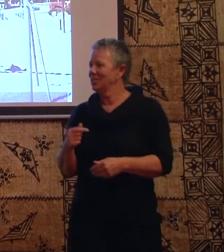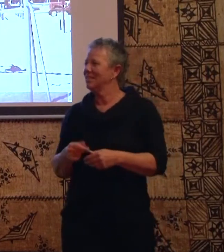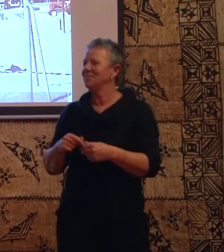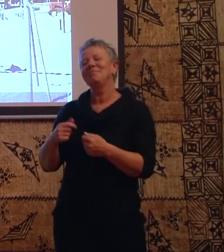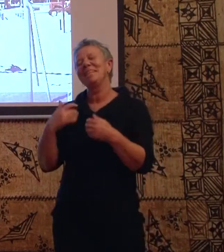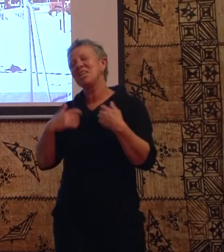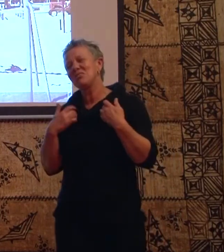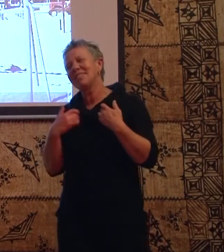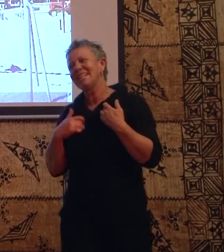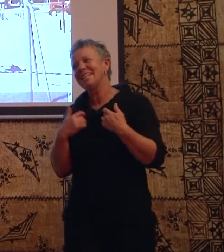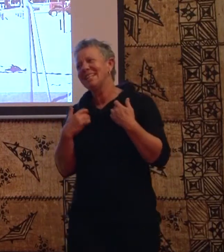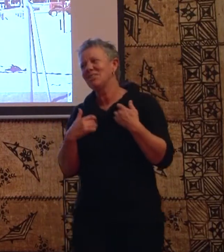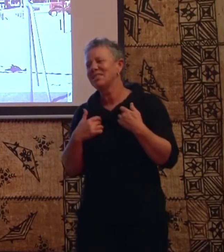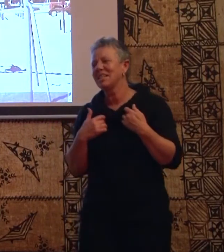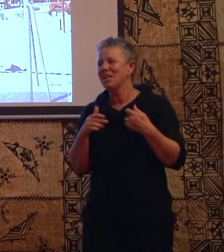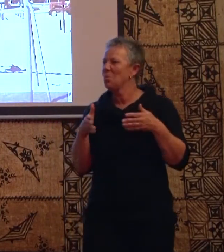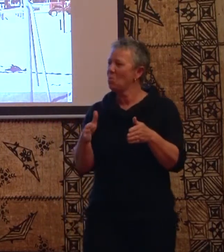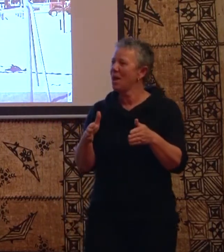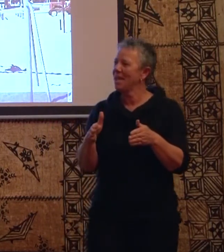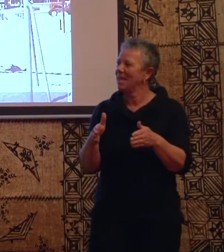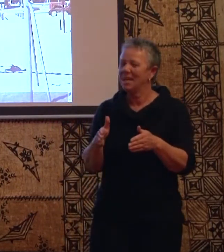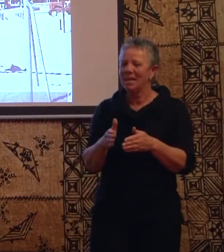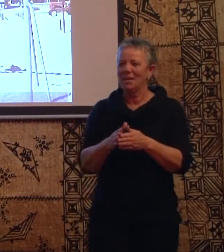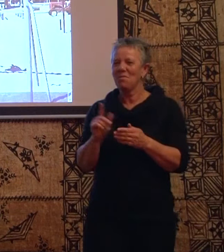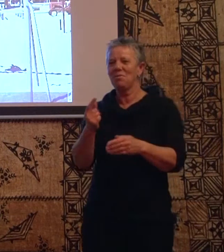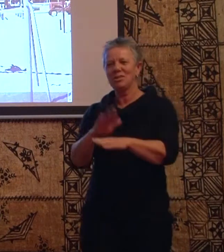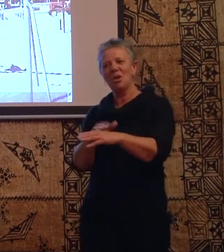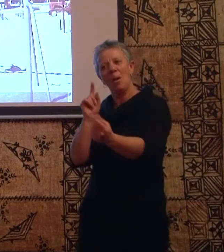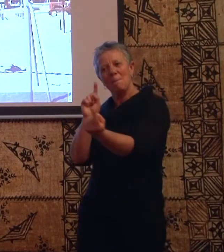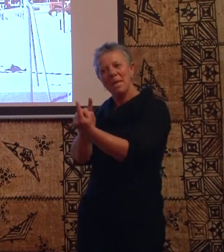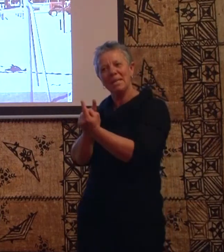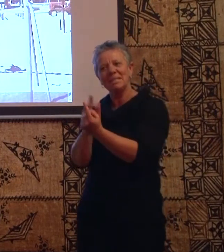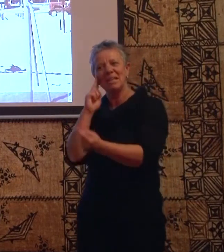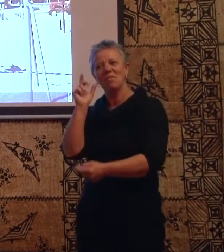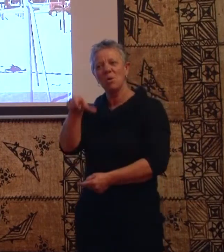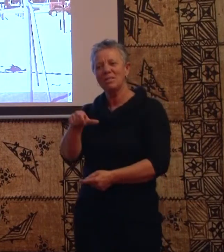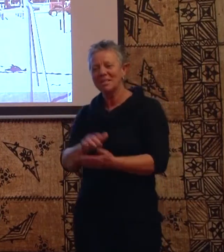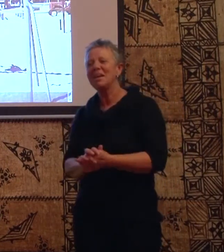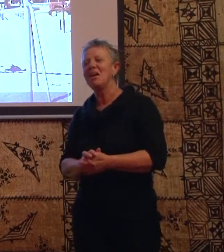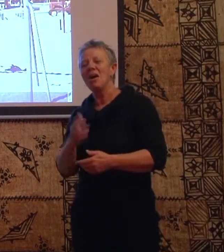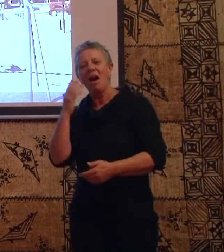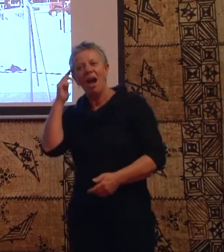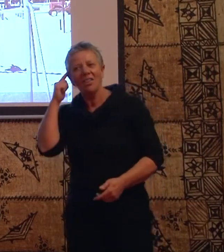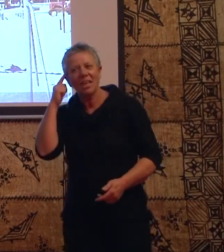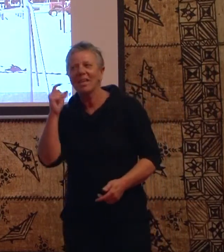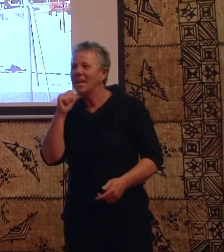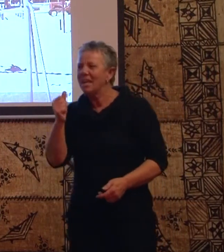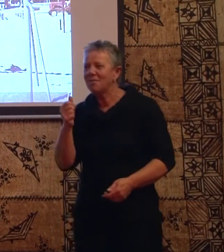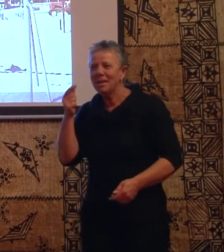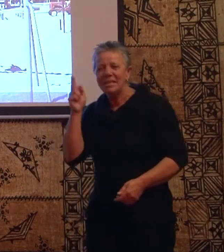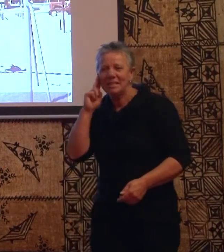just an interesting way of meeting somebody for the first time and thinking, I wonder if that's how they'd sound if they